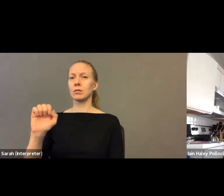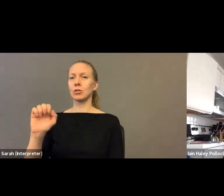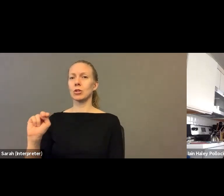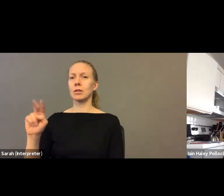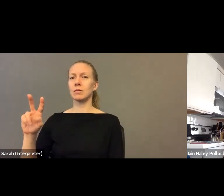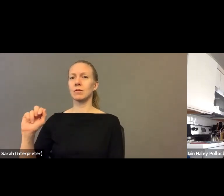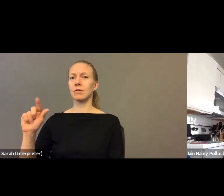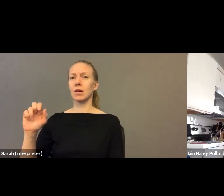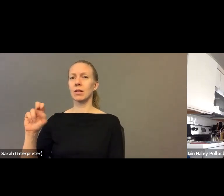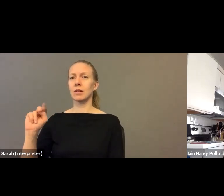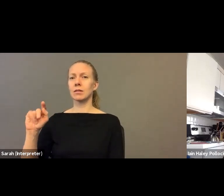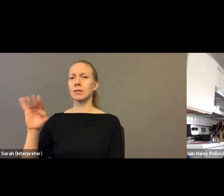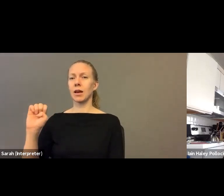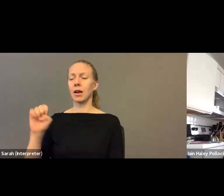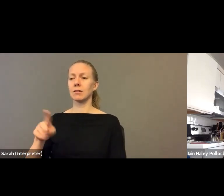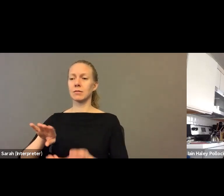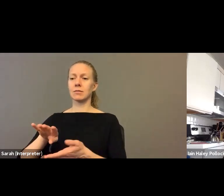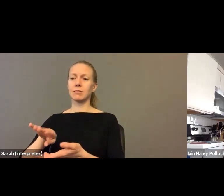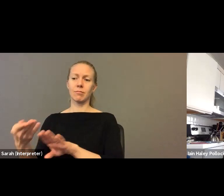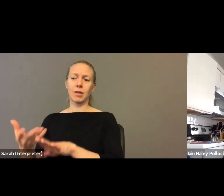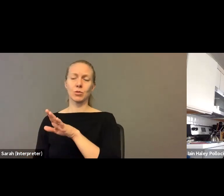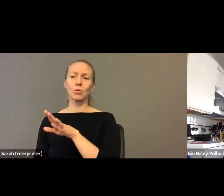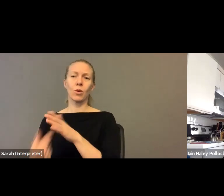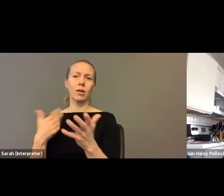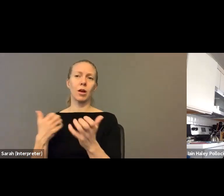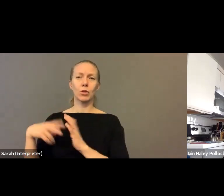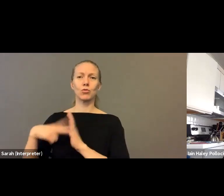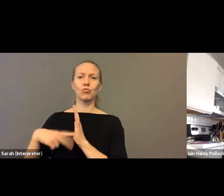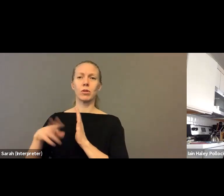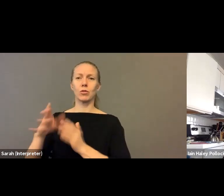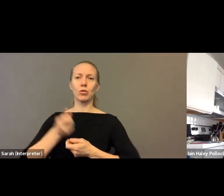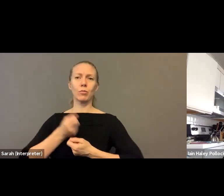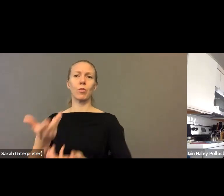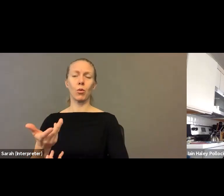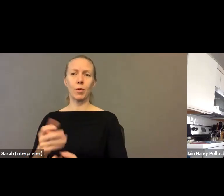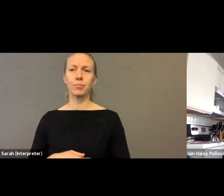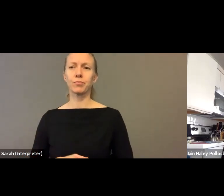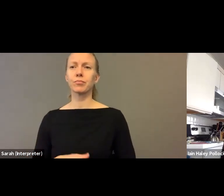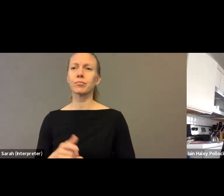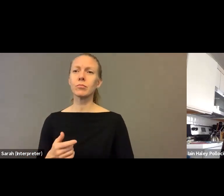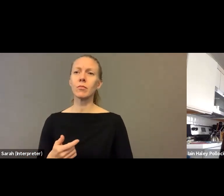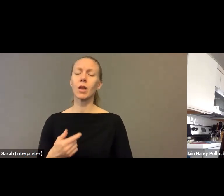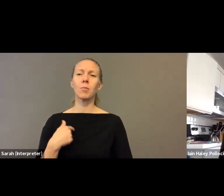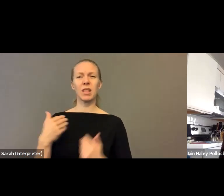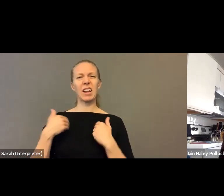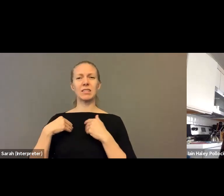by reading her poem X. The poem includes an epigraph that'll sound not like poetry.